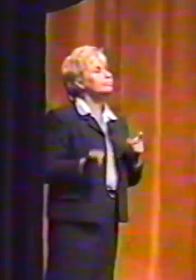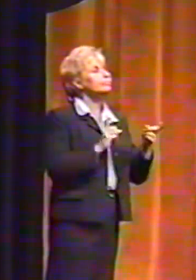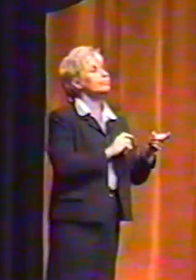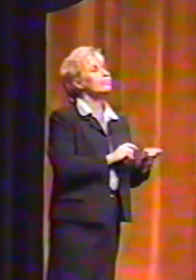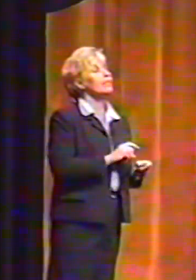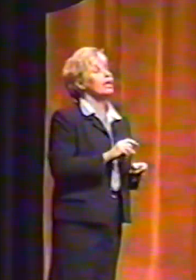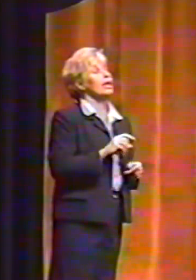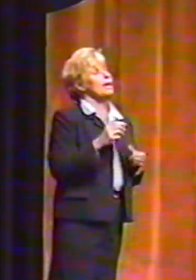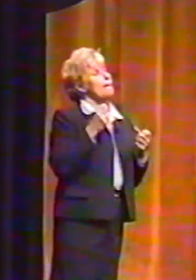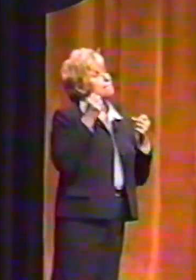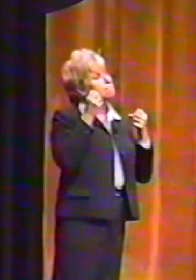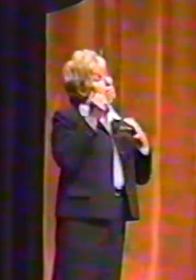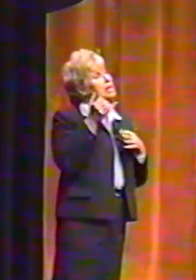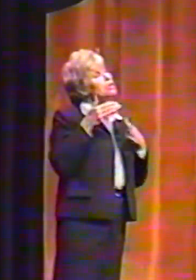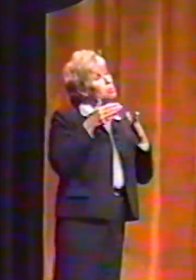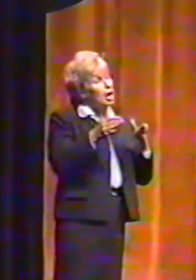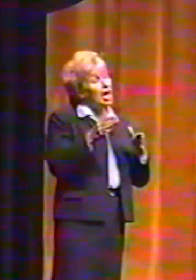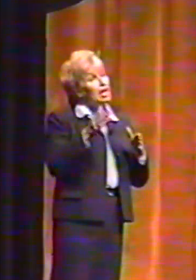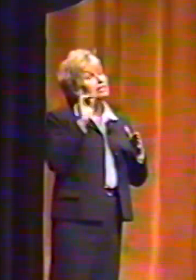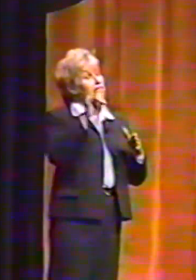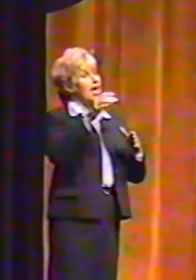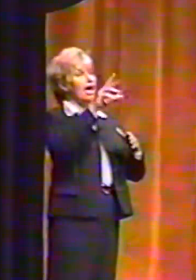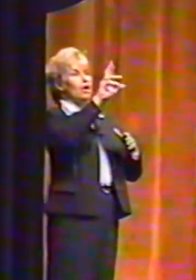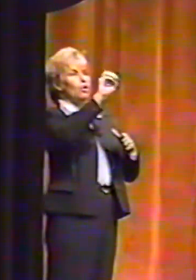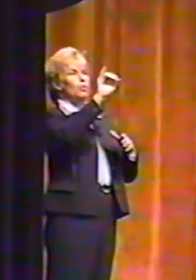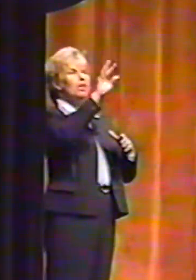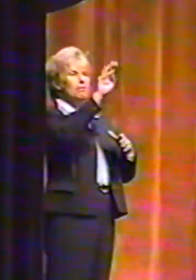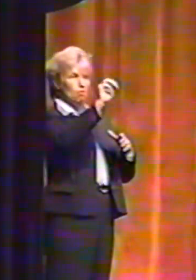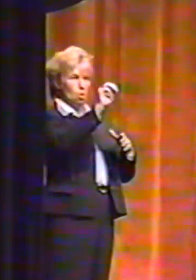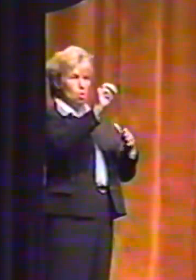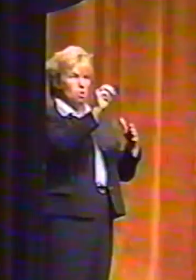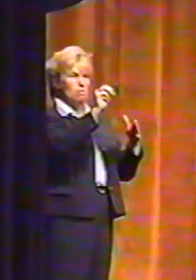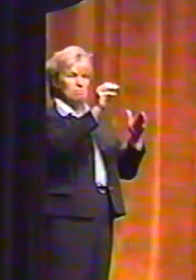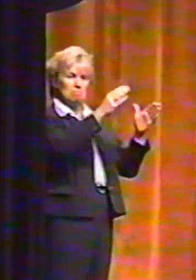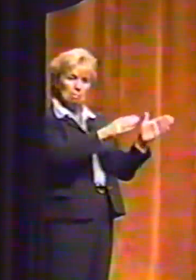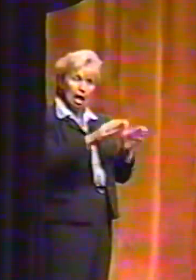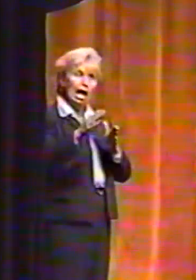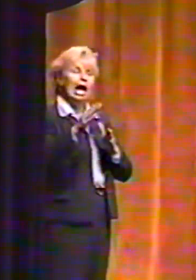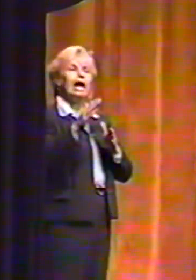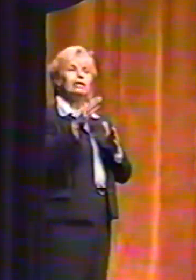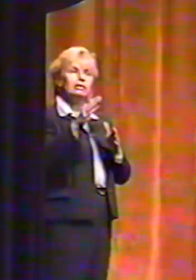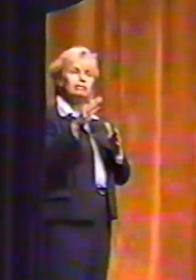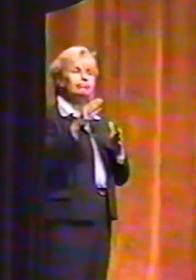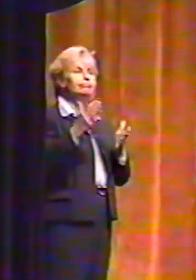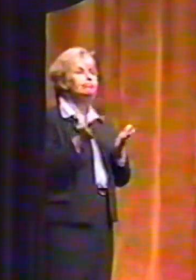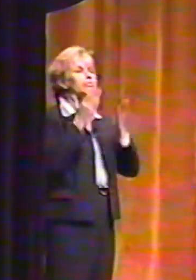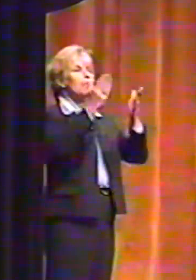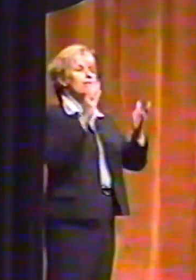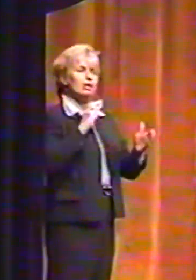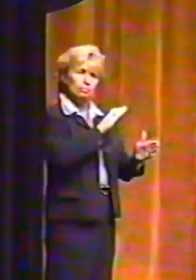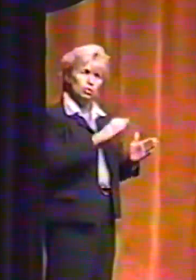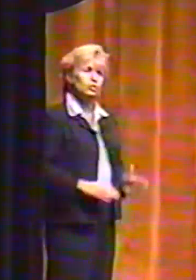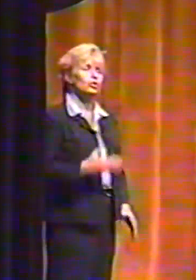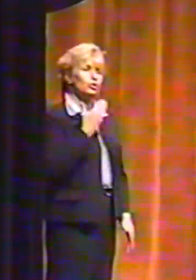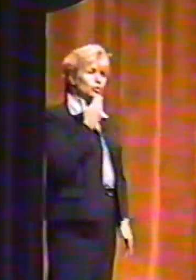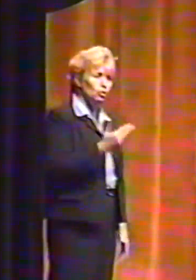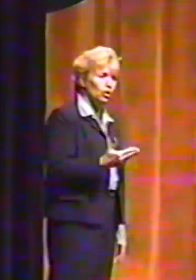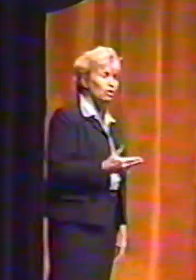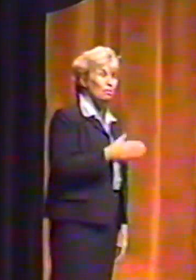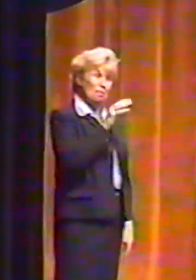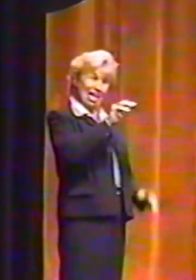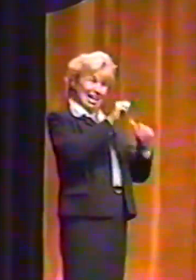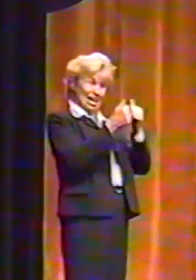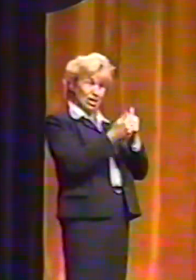current commissioner is a good one. See, today you have an agency that's trying to do two things at once. It's trying to serve immigrants by giving